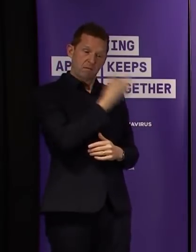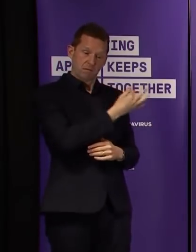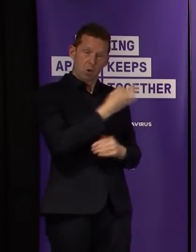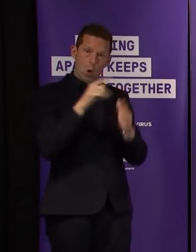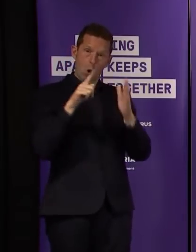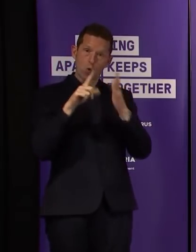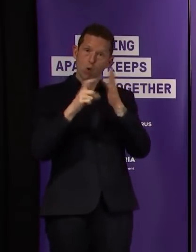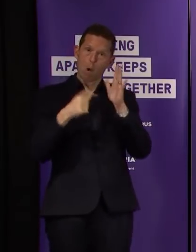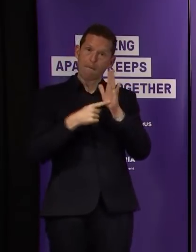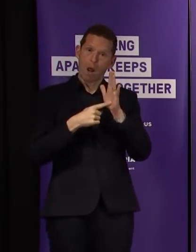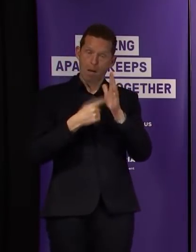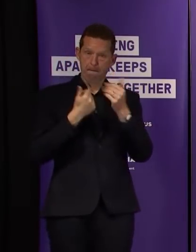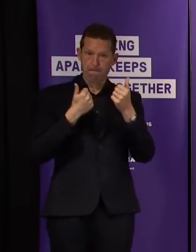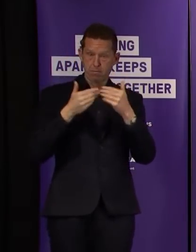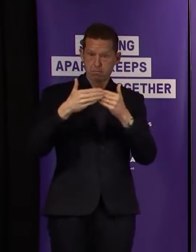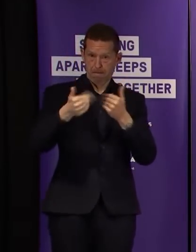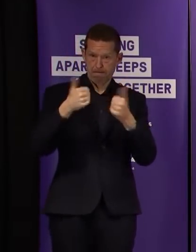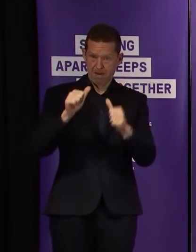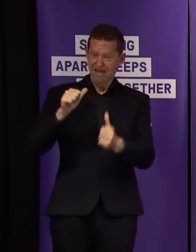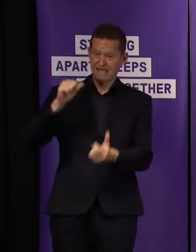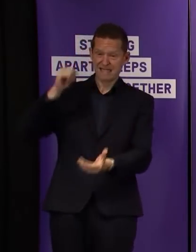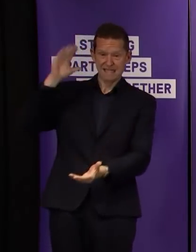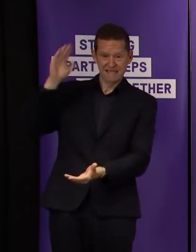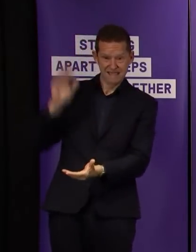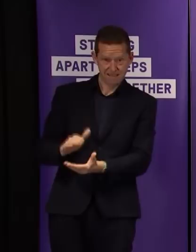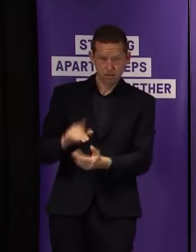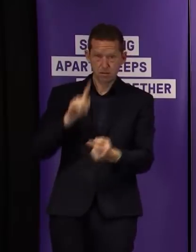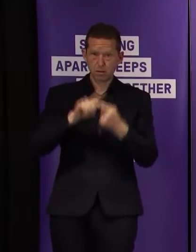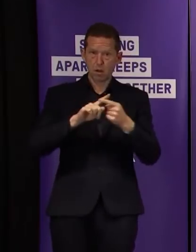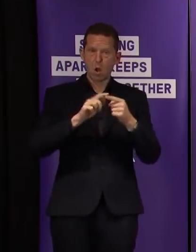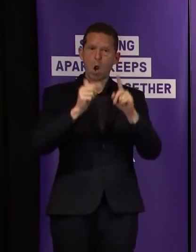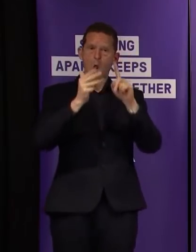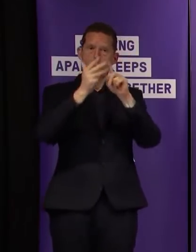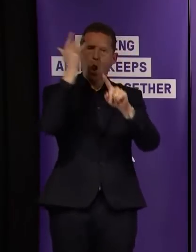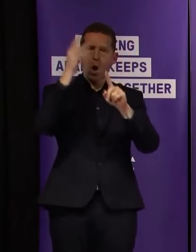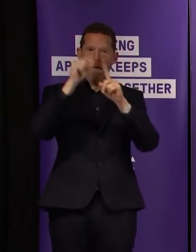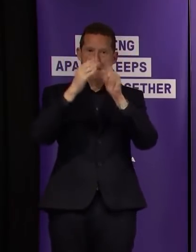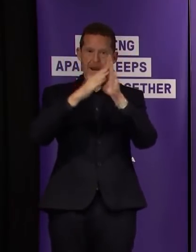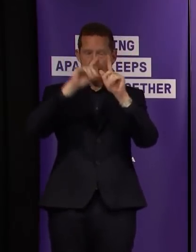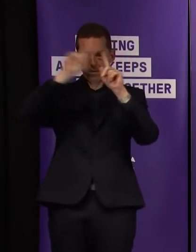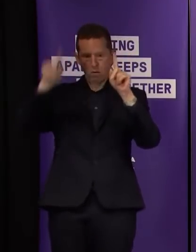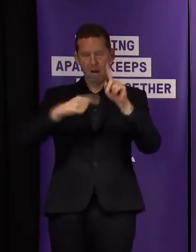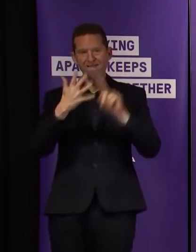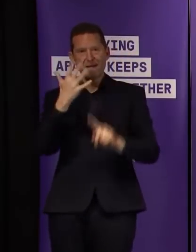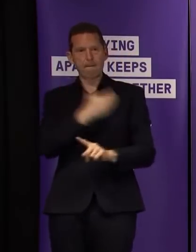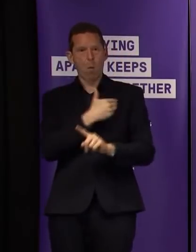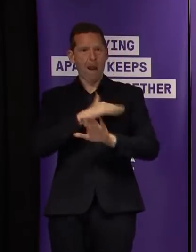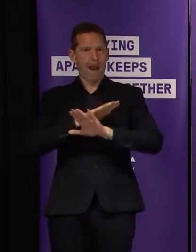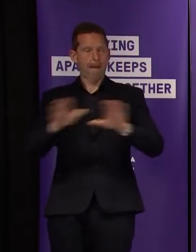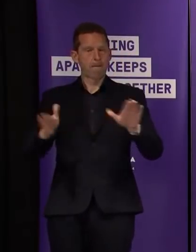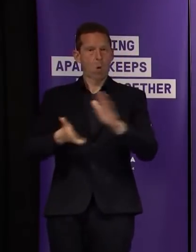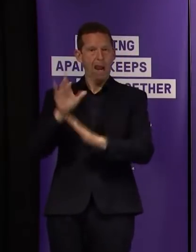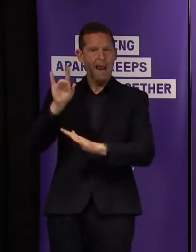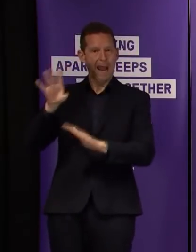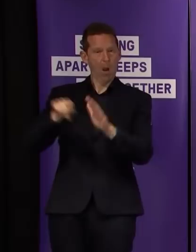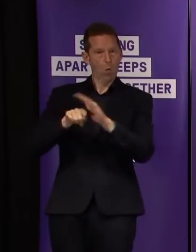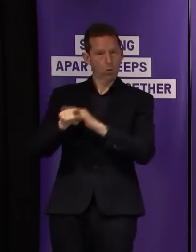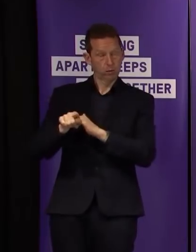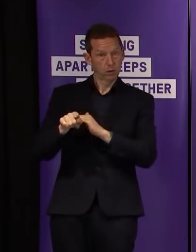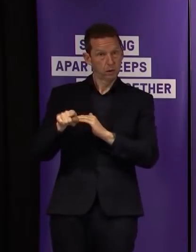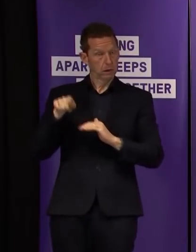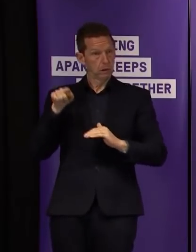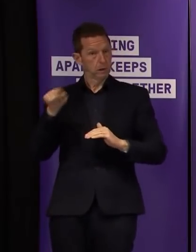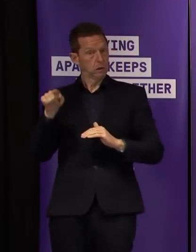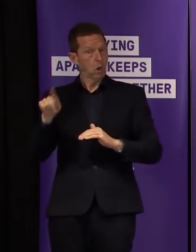got cases in single digits, but we've still got a 9 p.m. to 5 a.m. curfew. Do you maintain that that curfew will